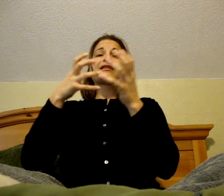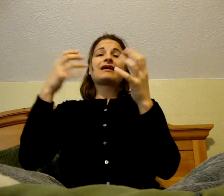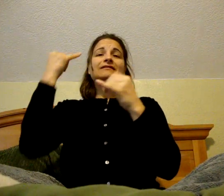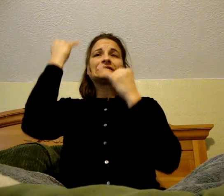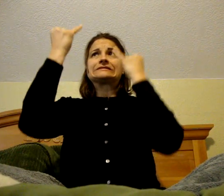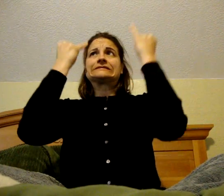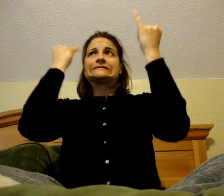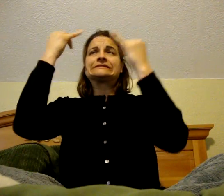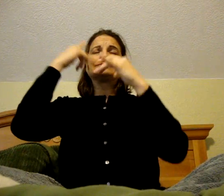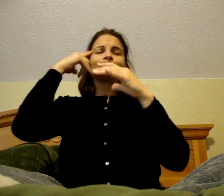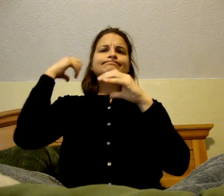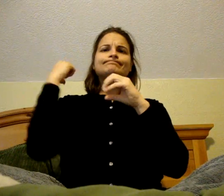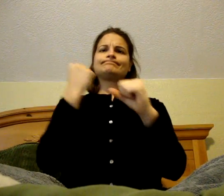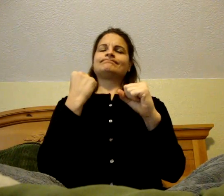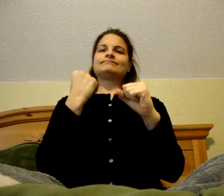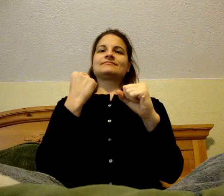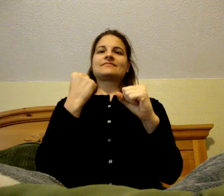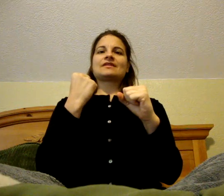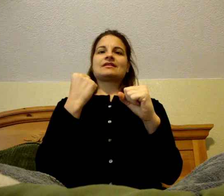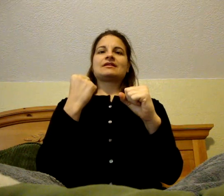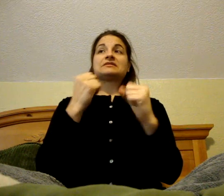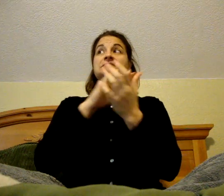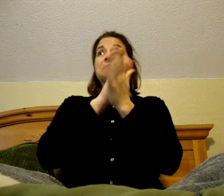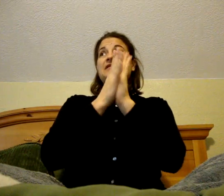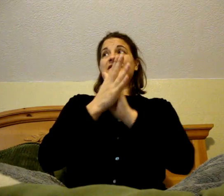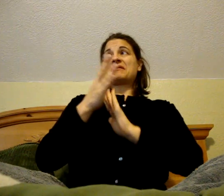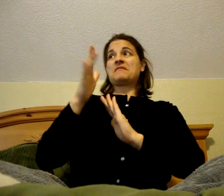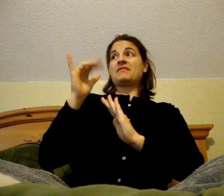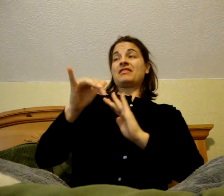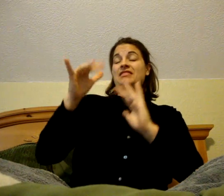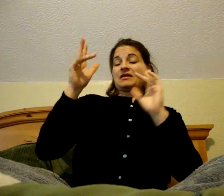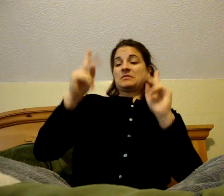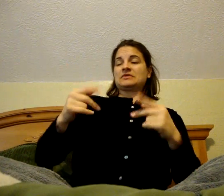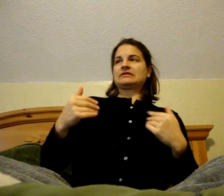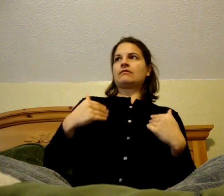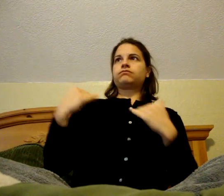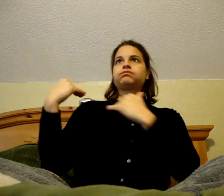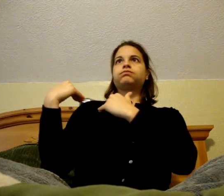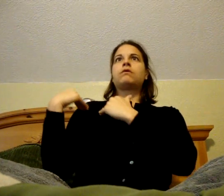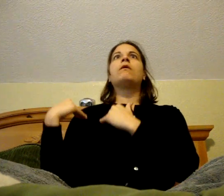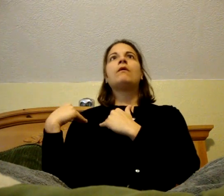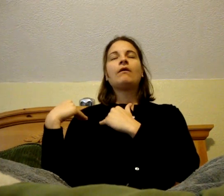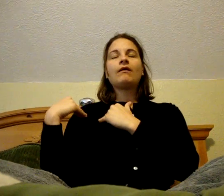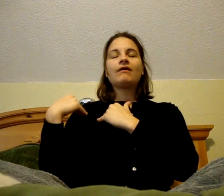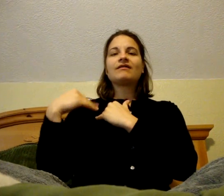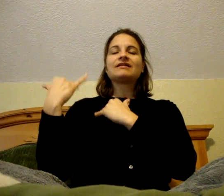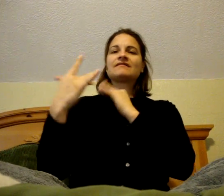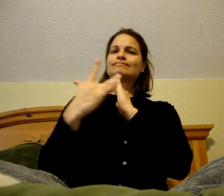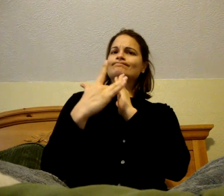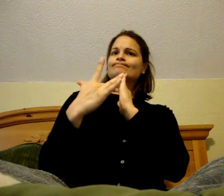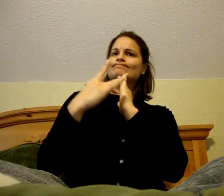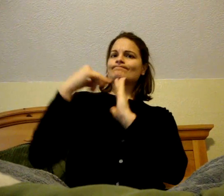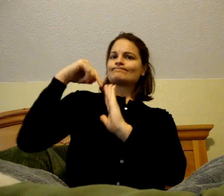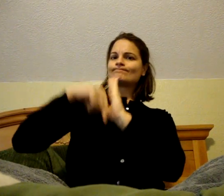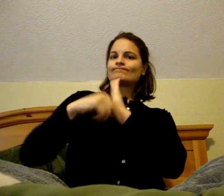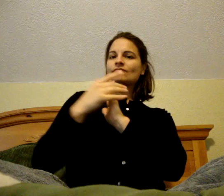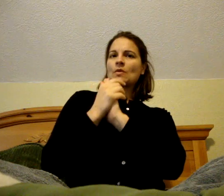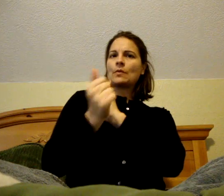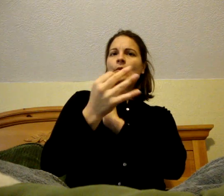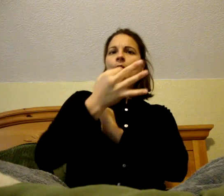I always wanted to be one of those guys that had that kind of responsibility and that kind of, technical expertise. At GE